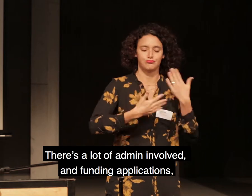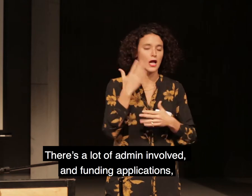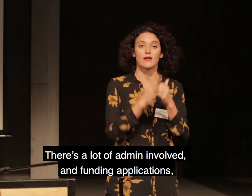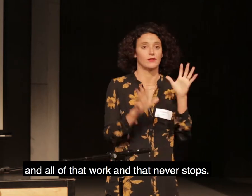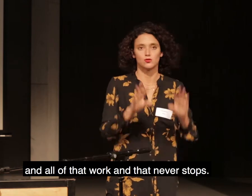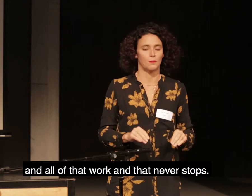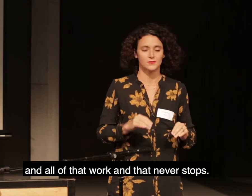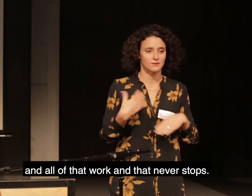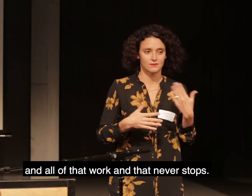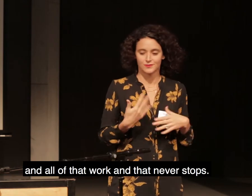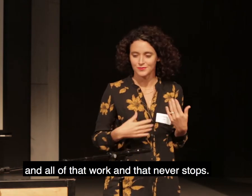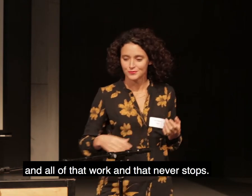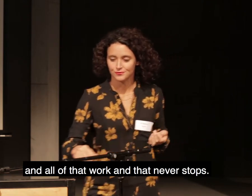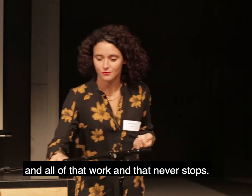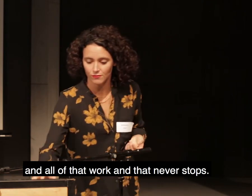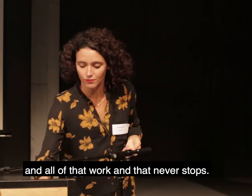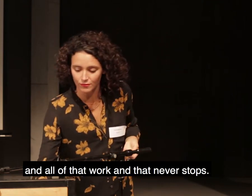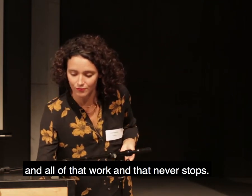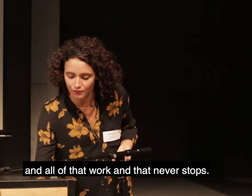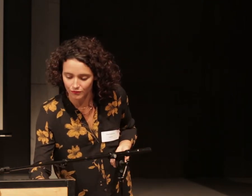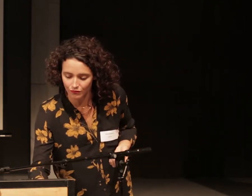applications, and all of that work, and that never stops.